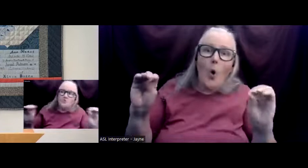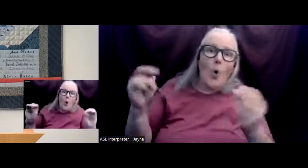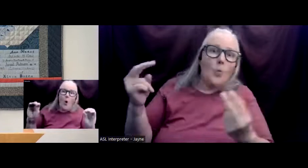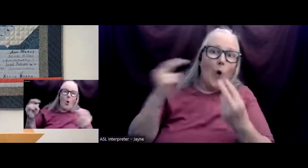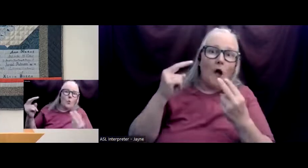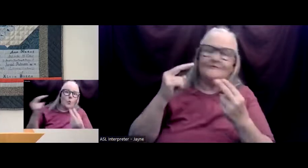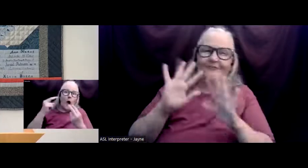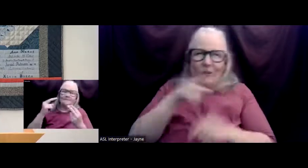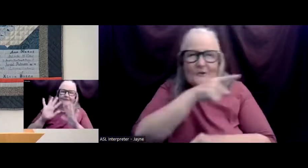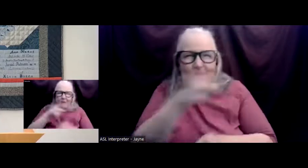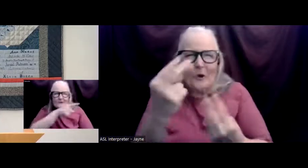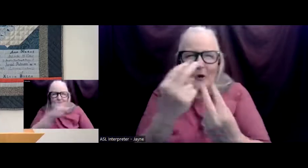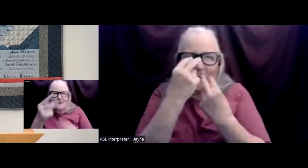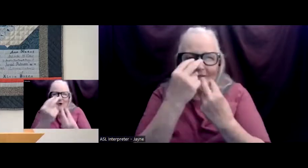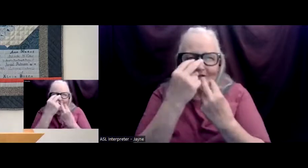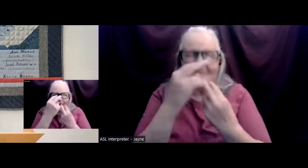you are. Thank you.